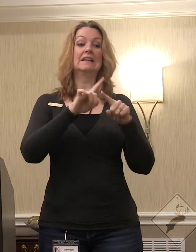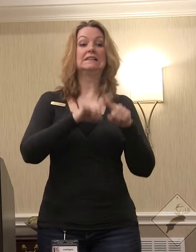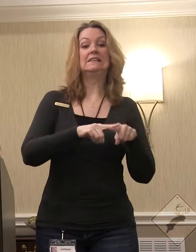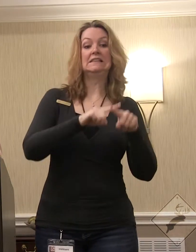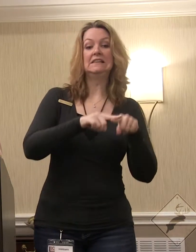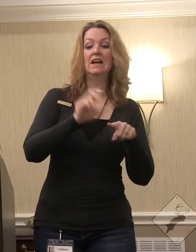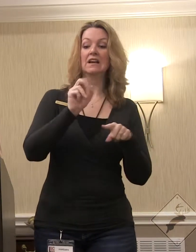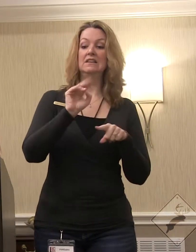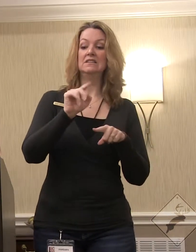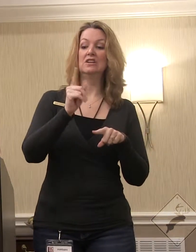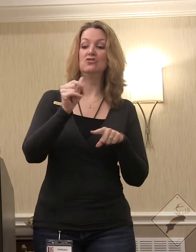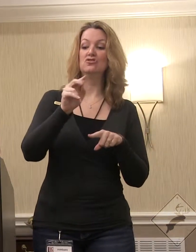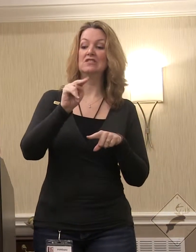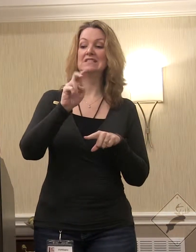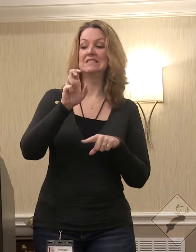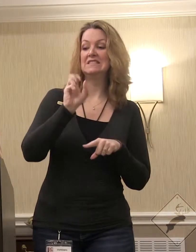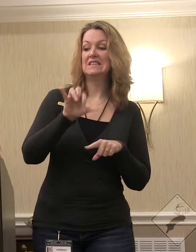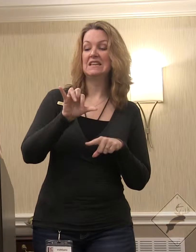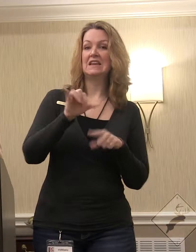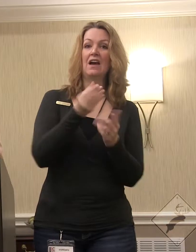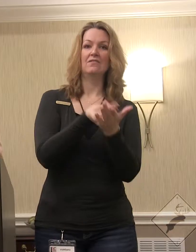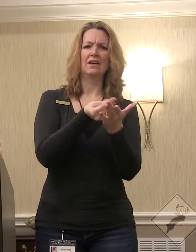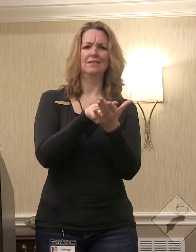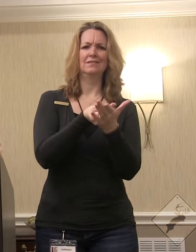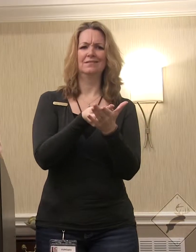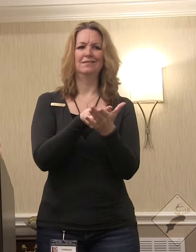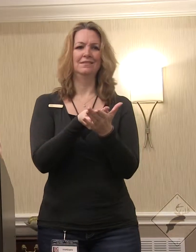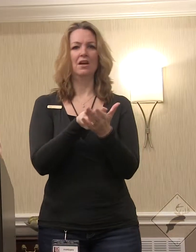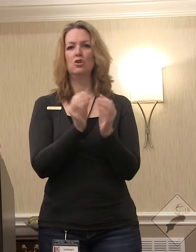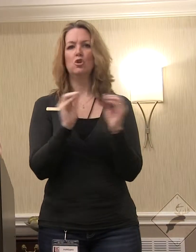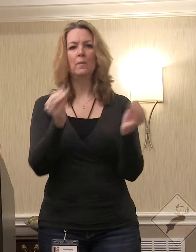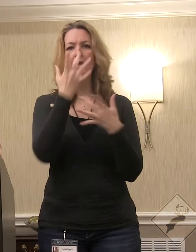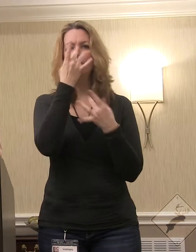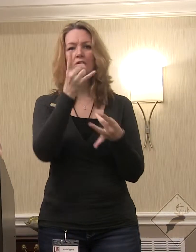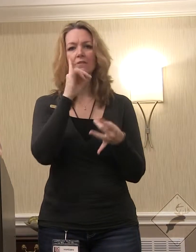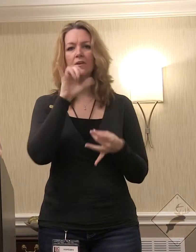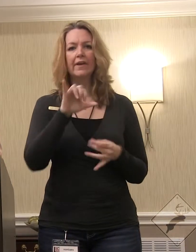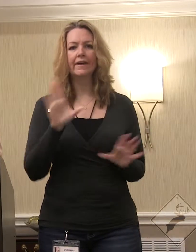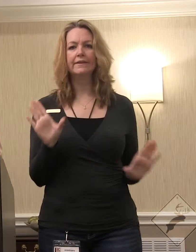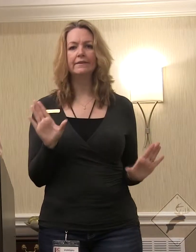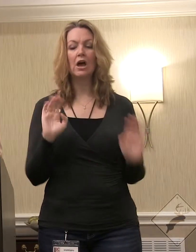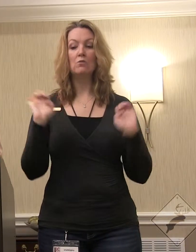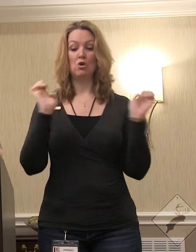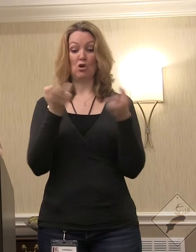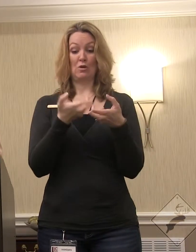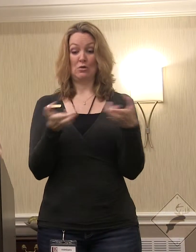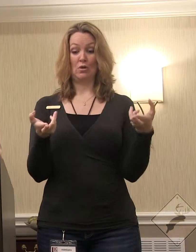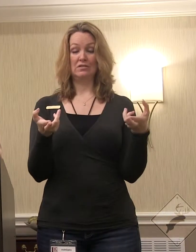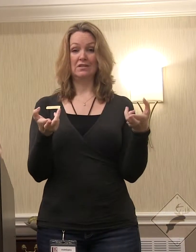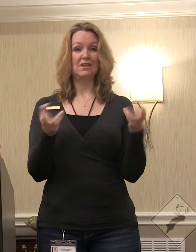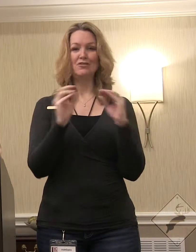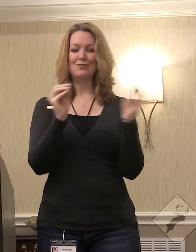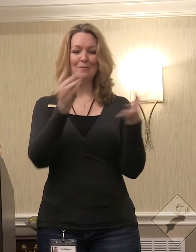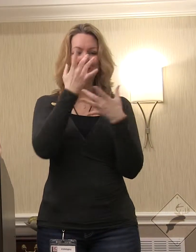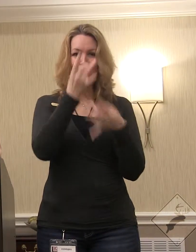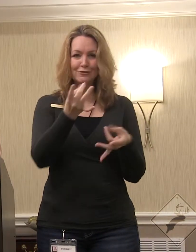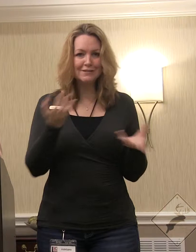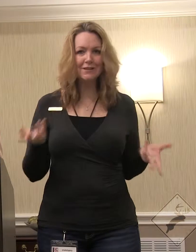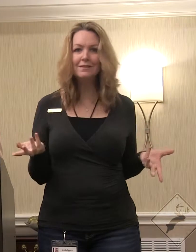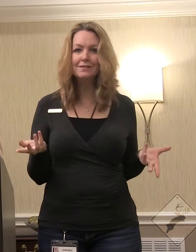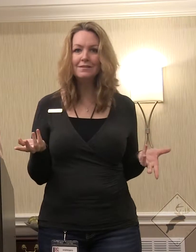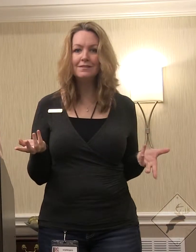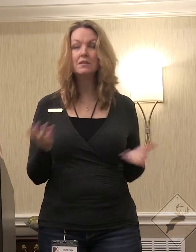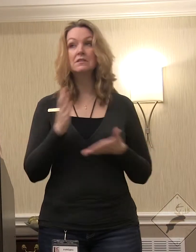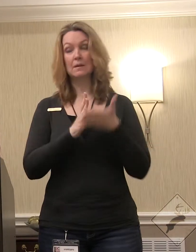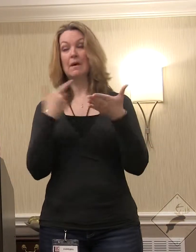fund. Contingency funds are not sexy. Emergency resources are not sexy. They are